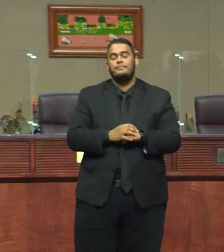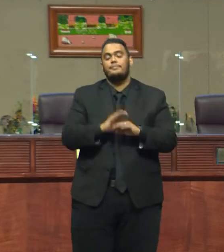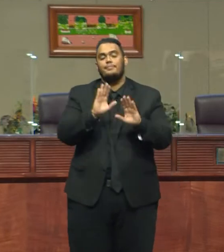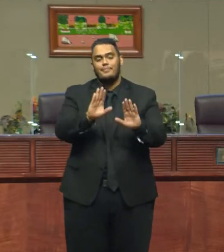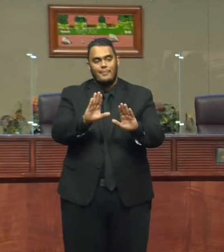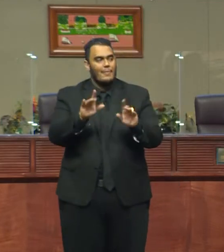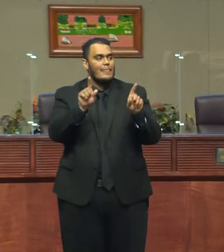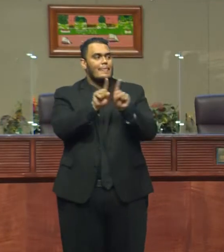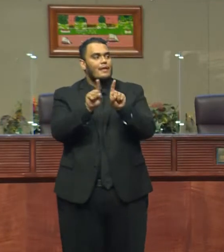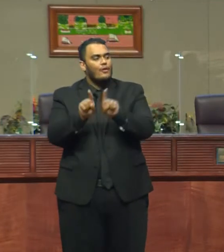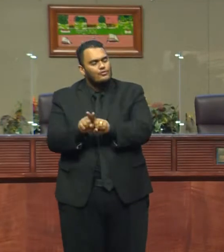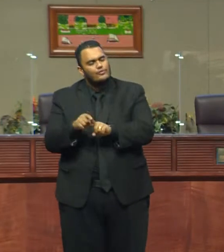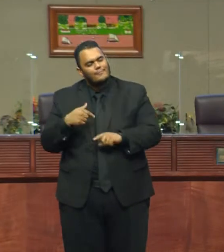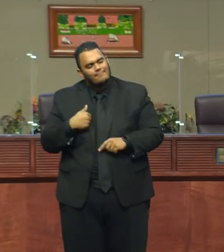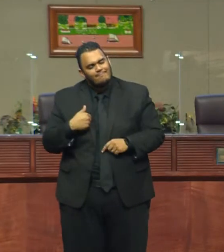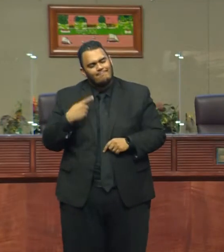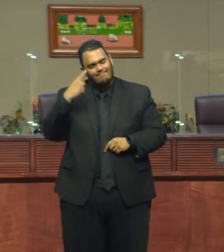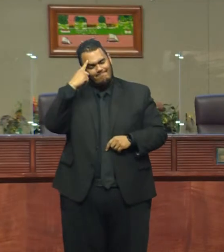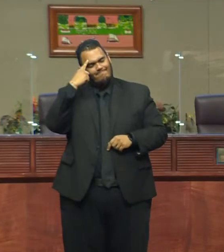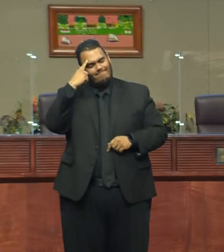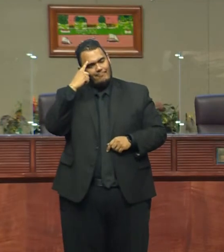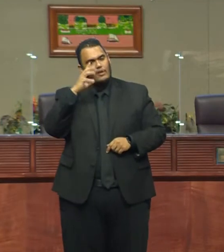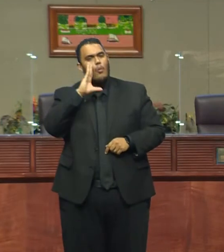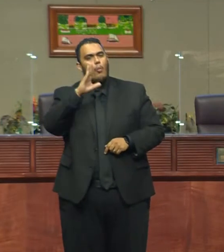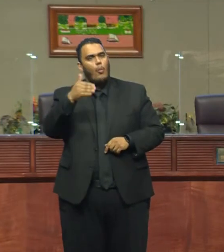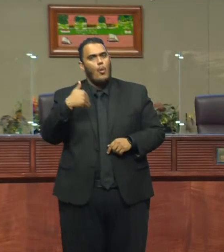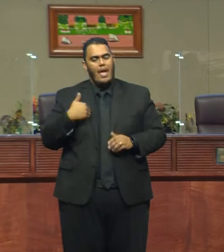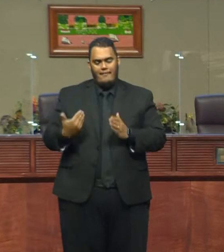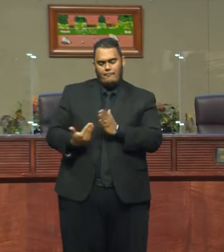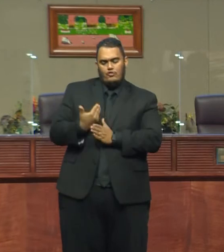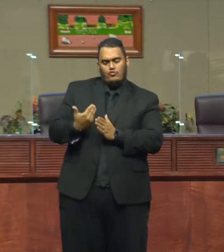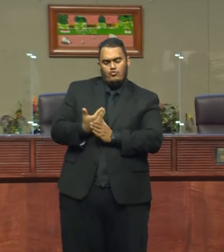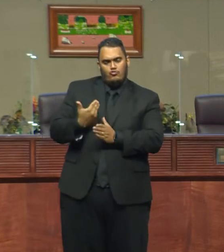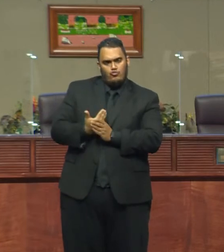I think that we'll be adding new categories to the state